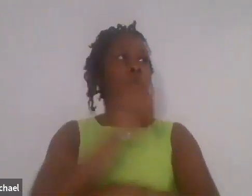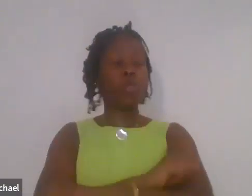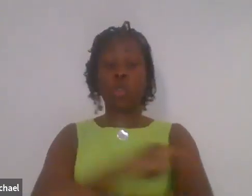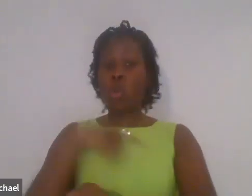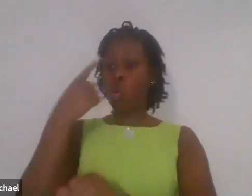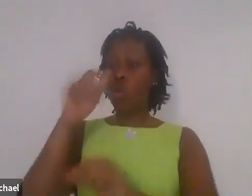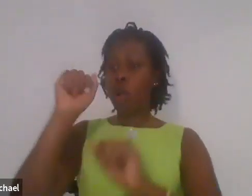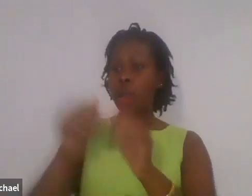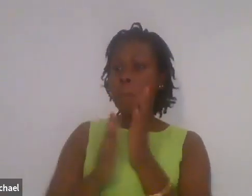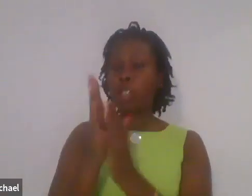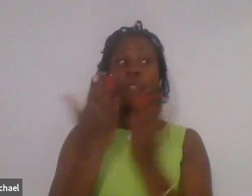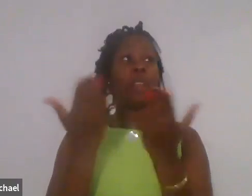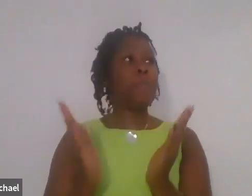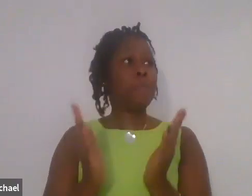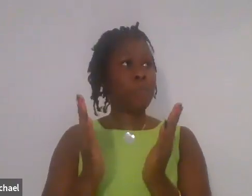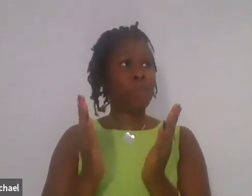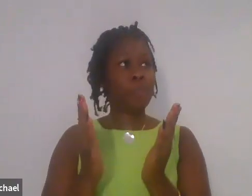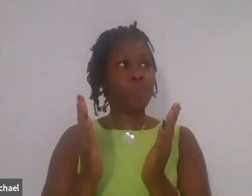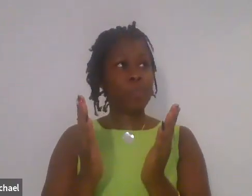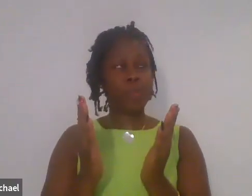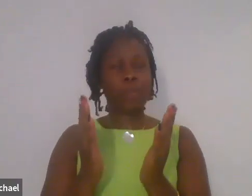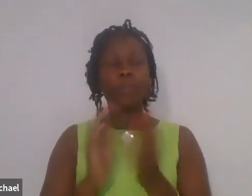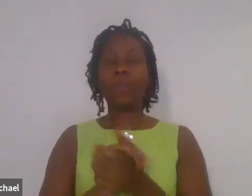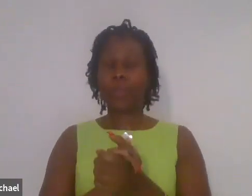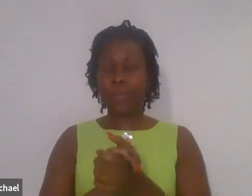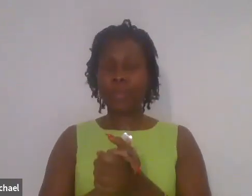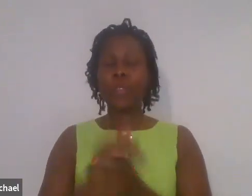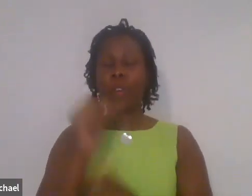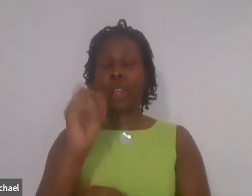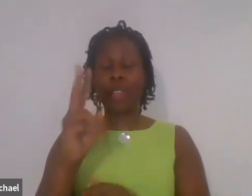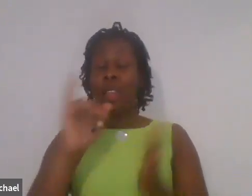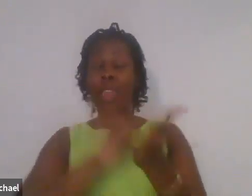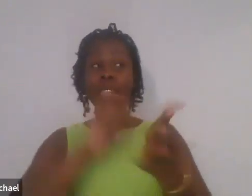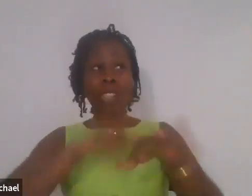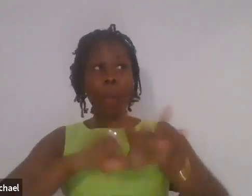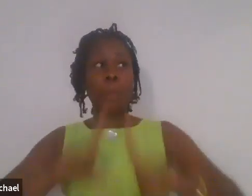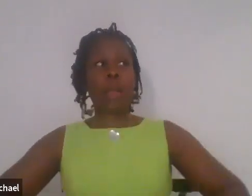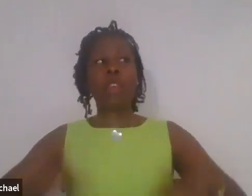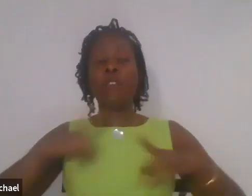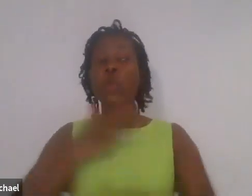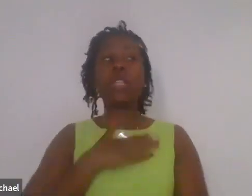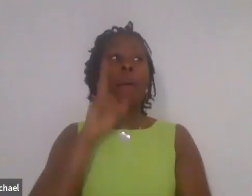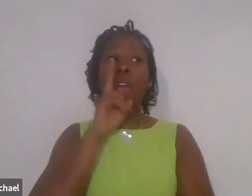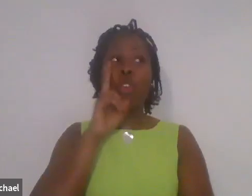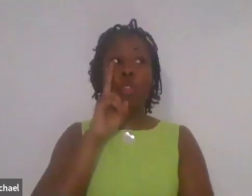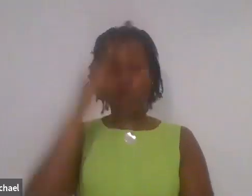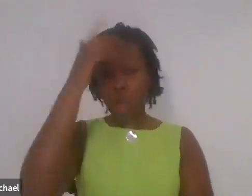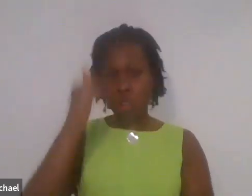those children who are out of school, who can motivate them? That time, I was living with